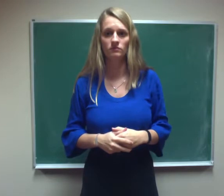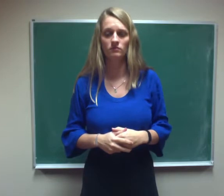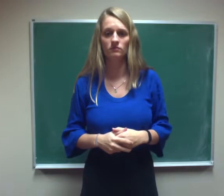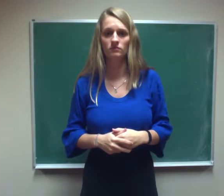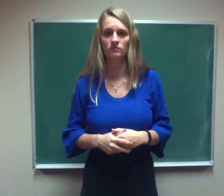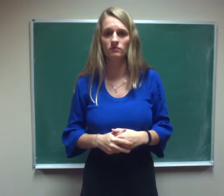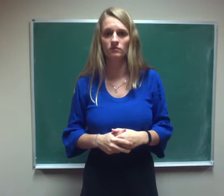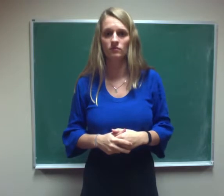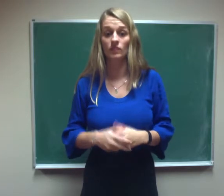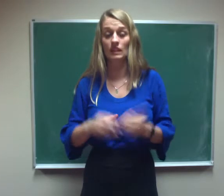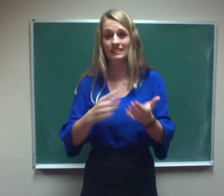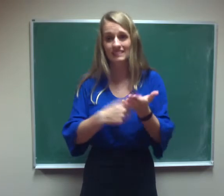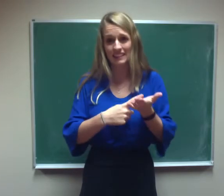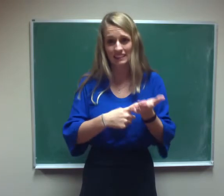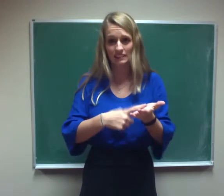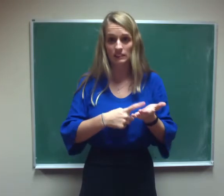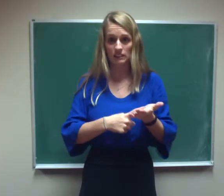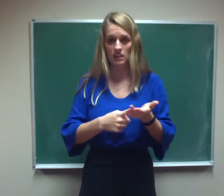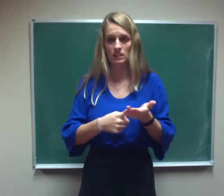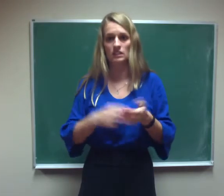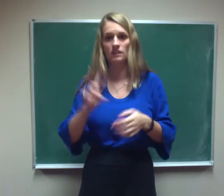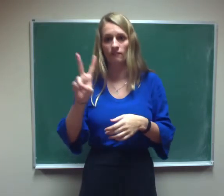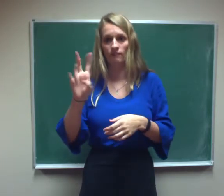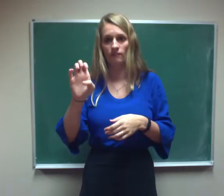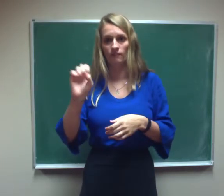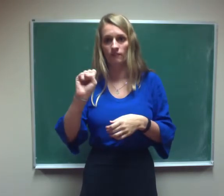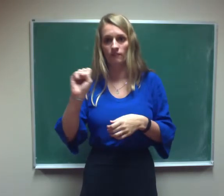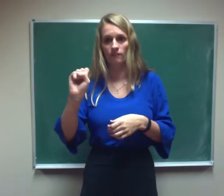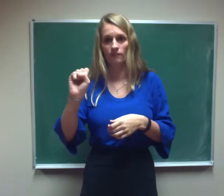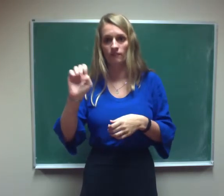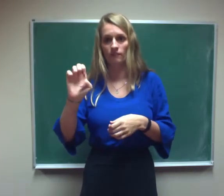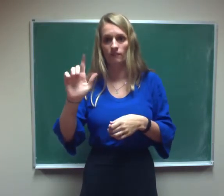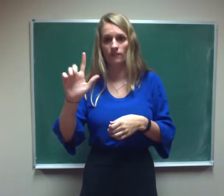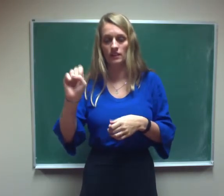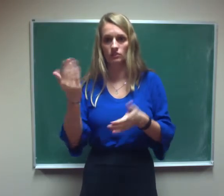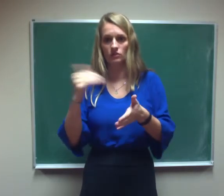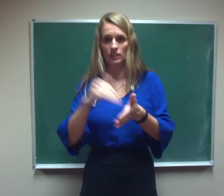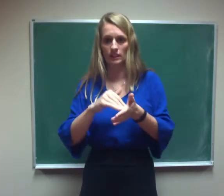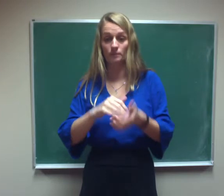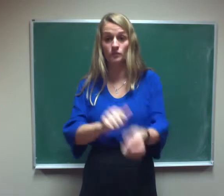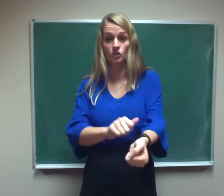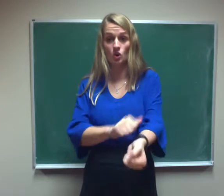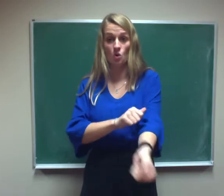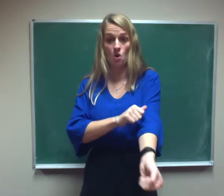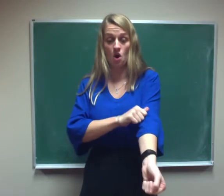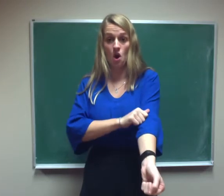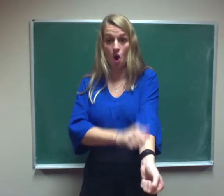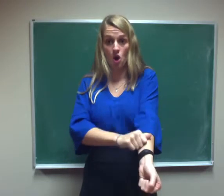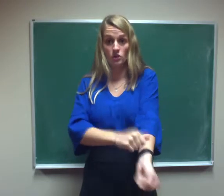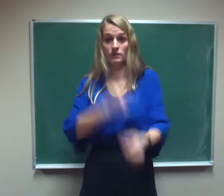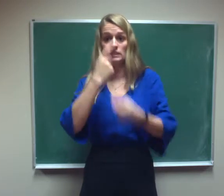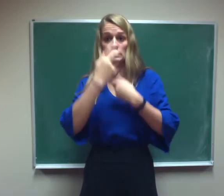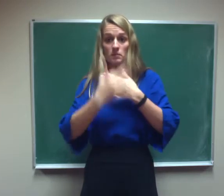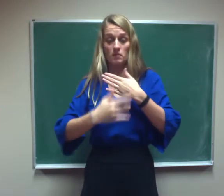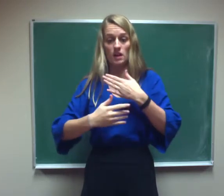talk just for a moment about vessels again. As we said, arteries carry blood away from the heart, and there is a difference in size between many